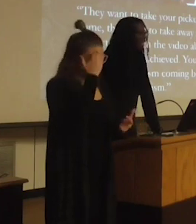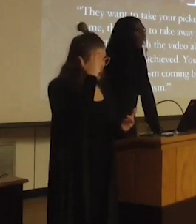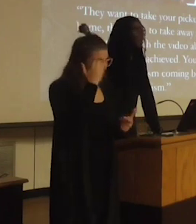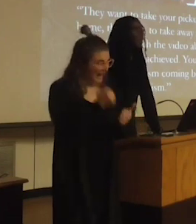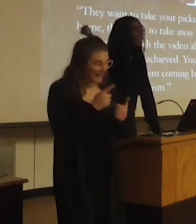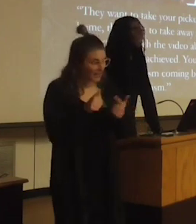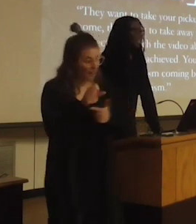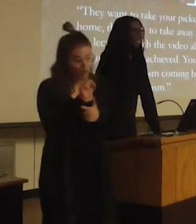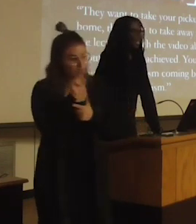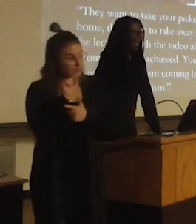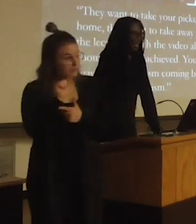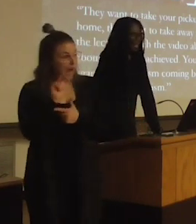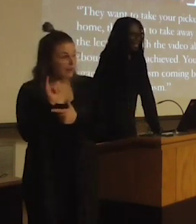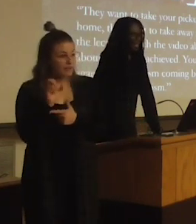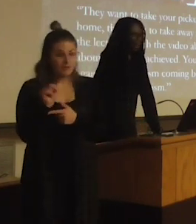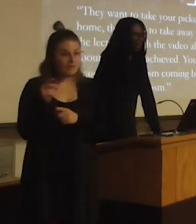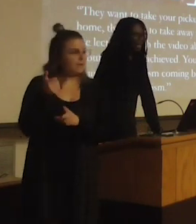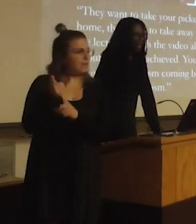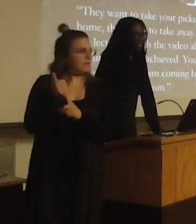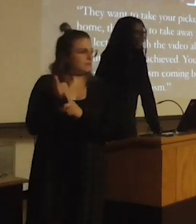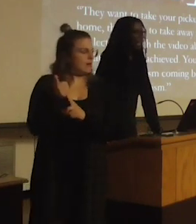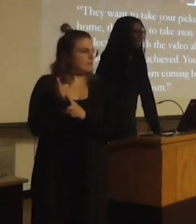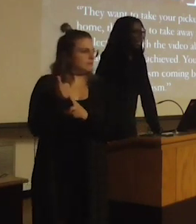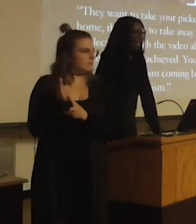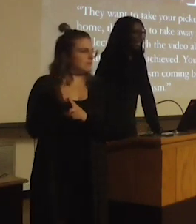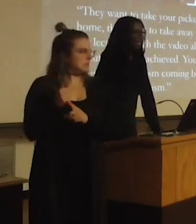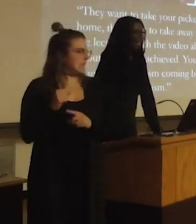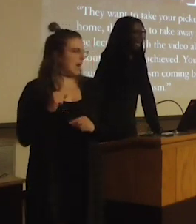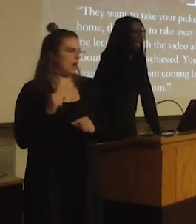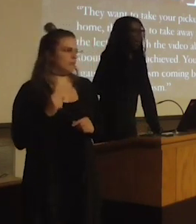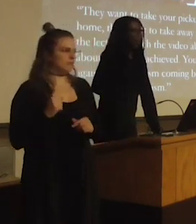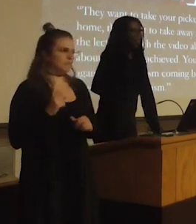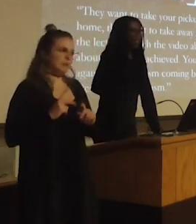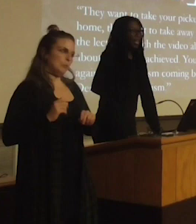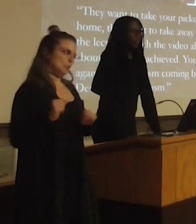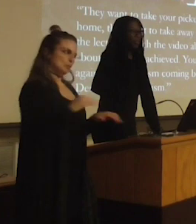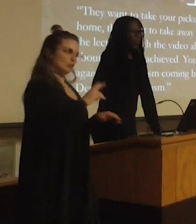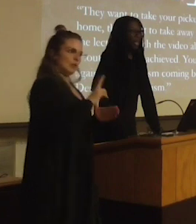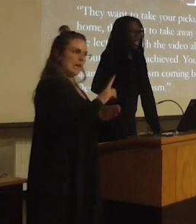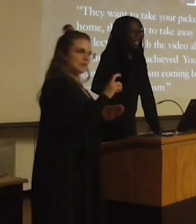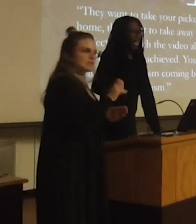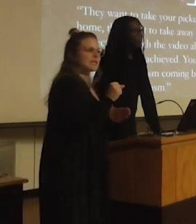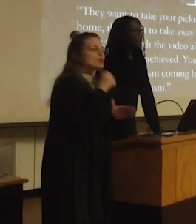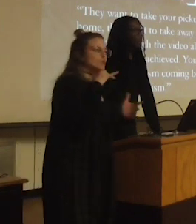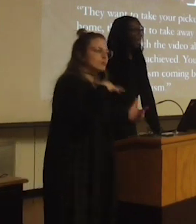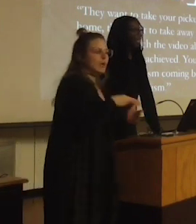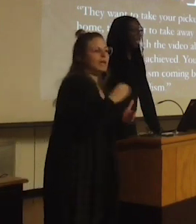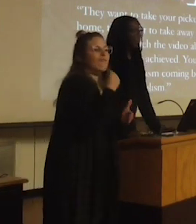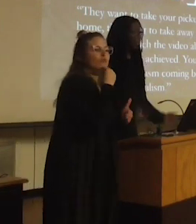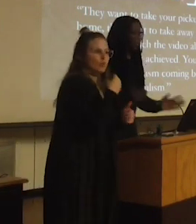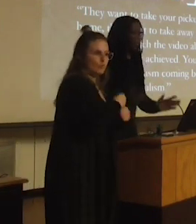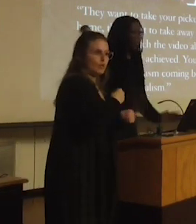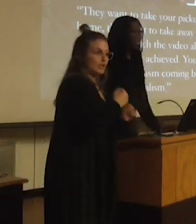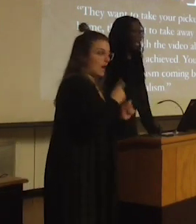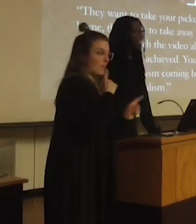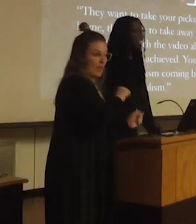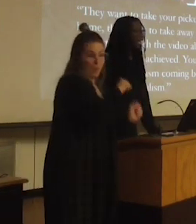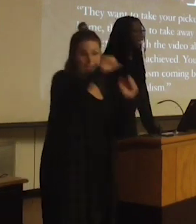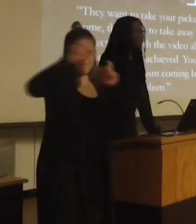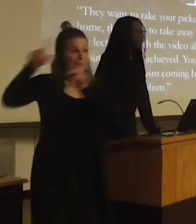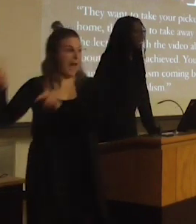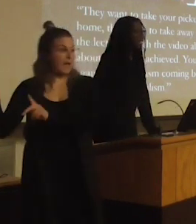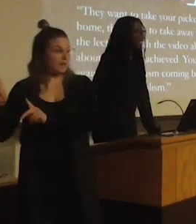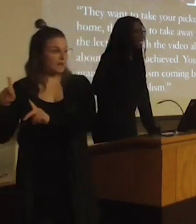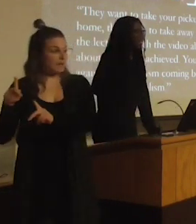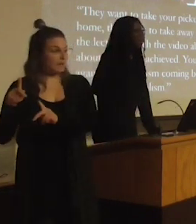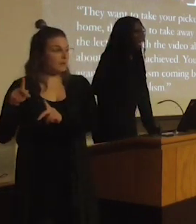about Stalin at all, it's that Stalin had sent emissaries to the United States to study food production, and when they returned, he actually